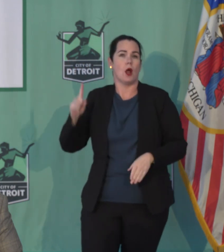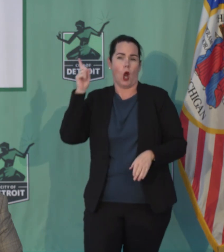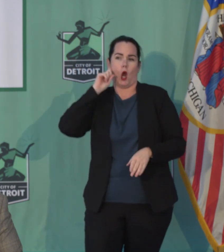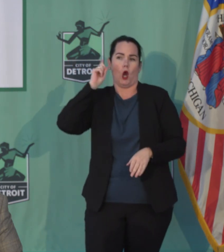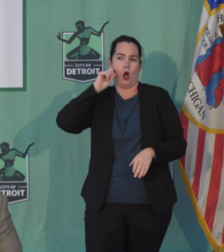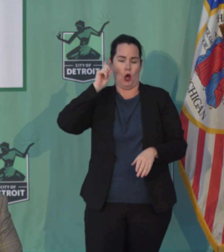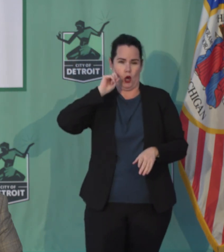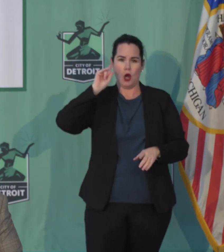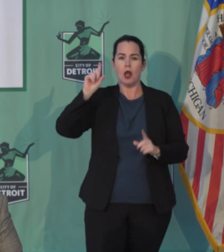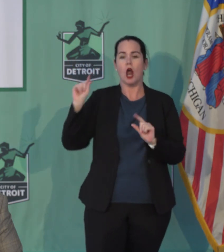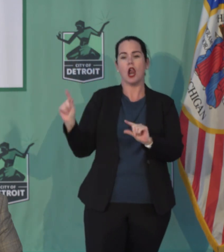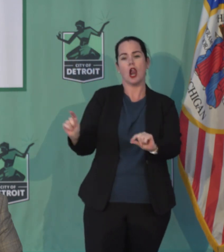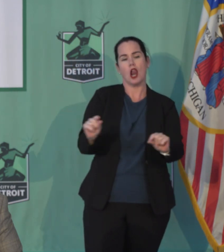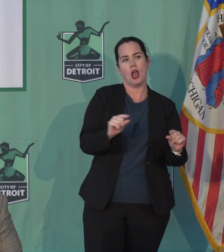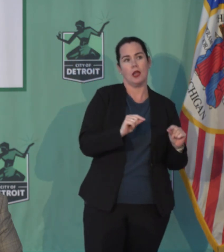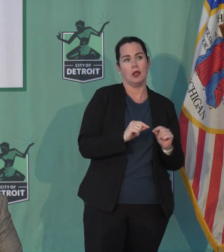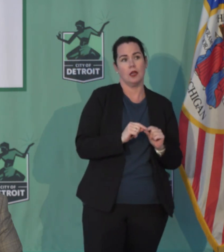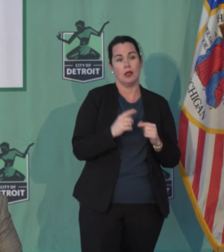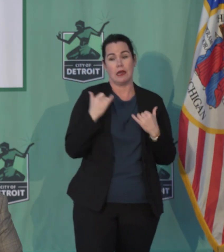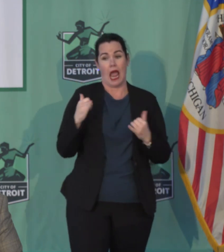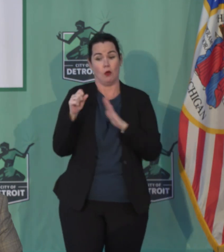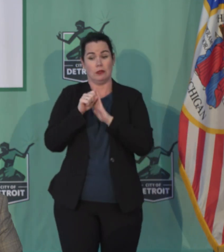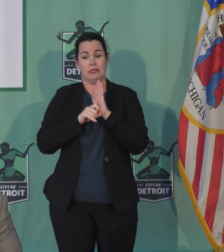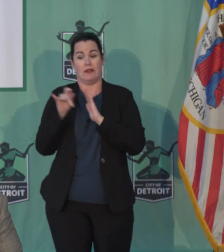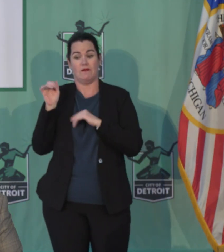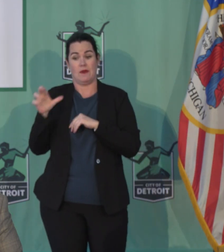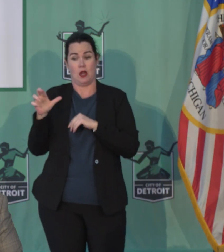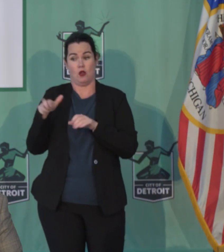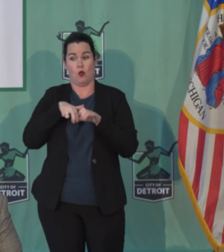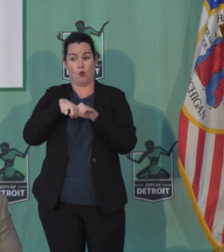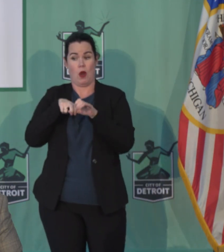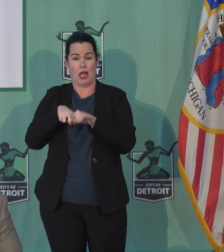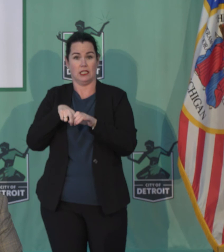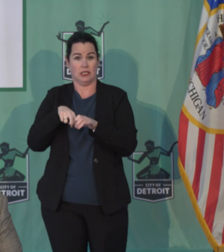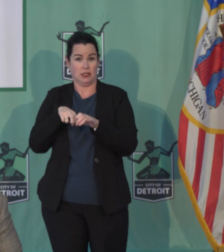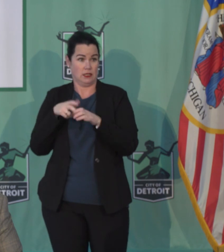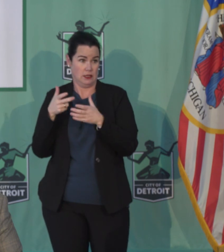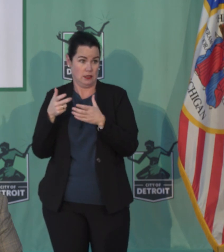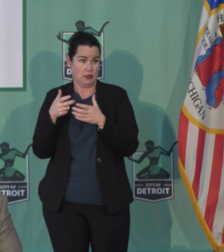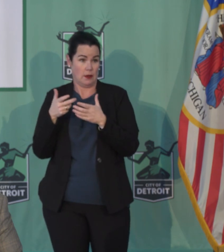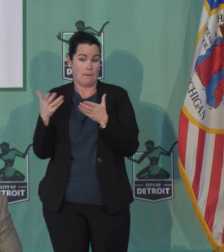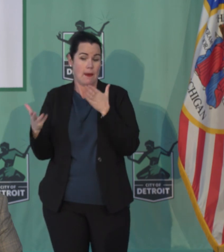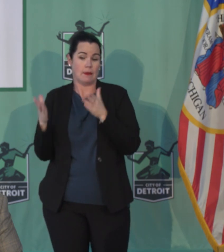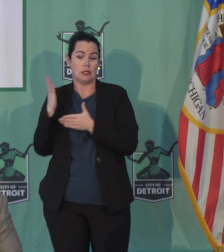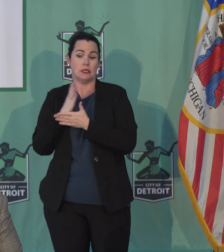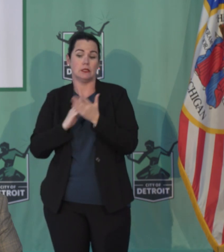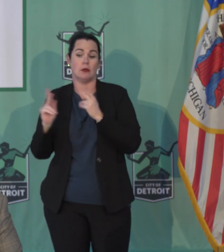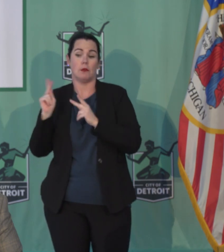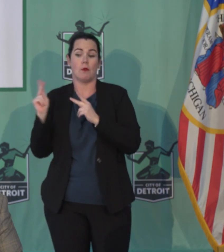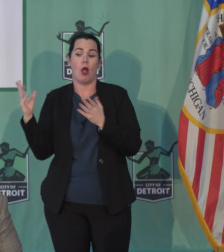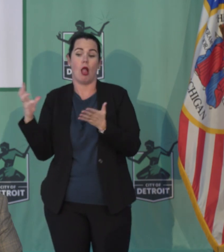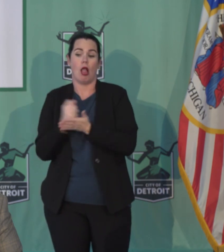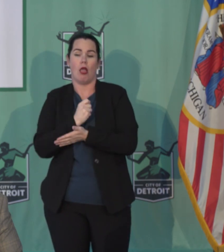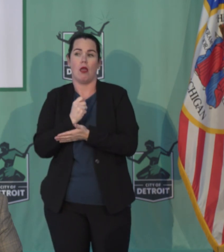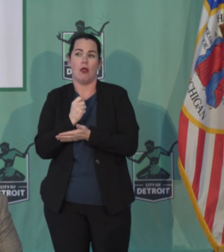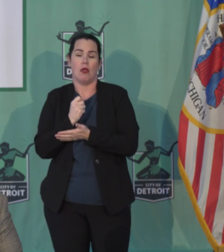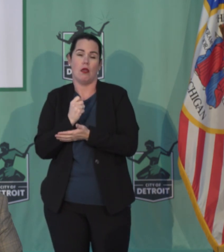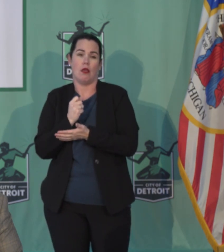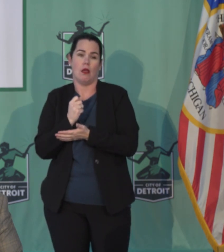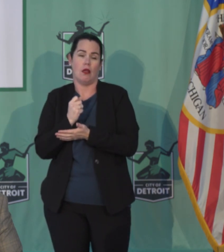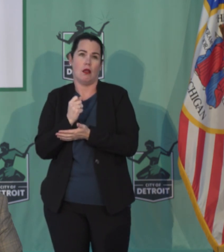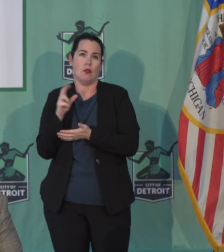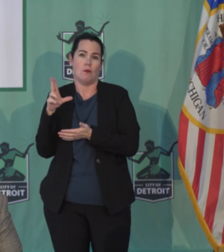with the fare being free for the rides now, that some individuals may be using the buses as shelter and staying